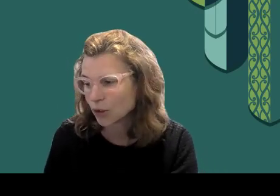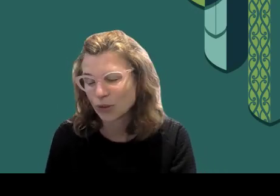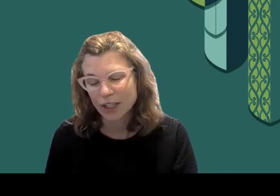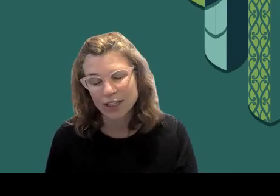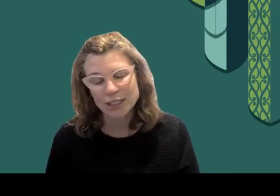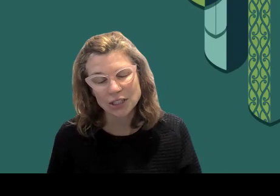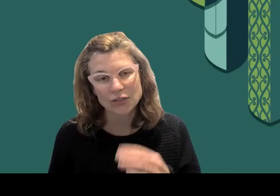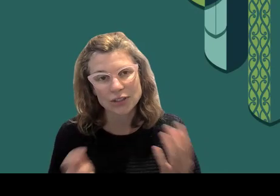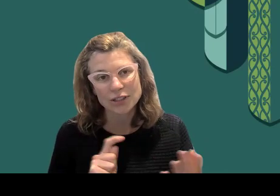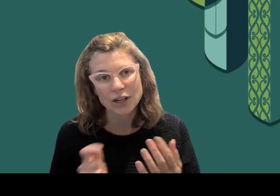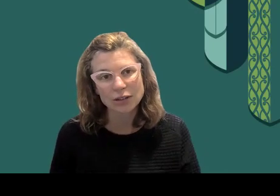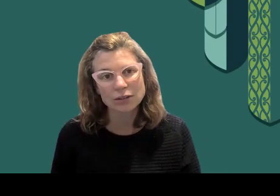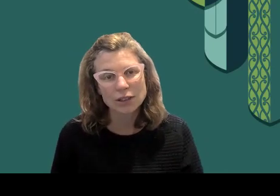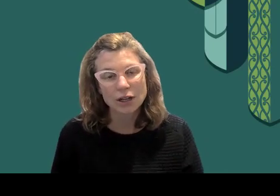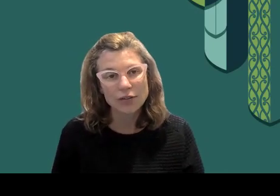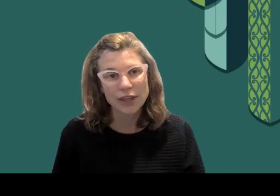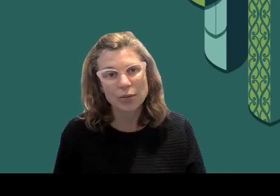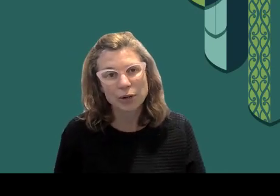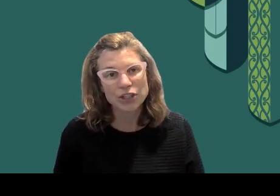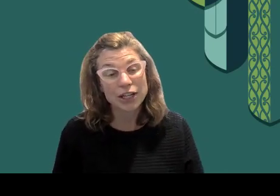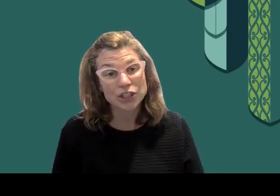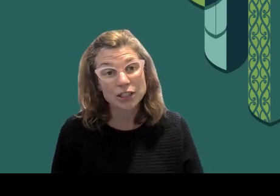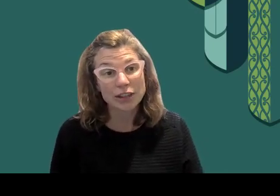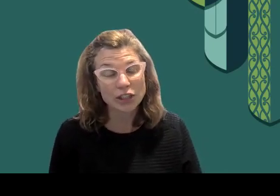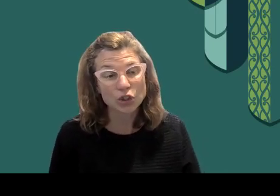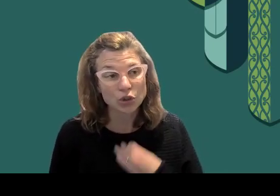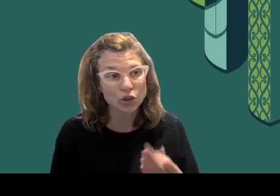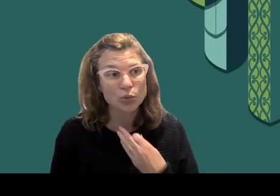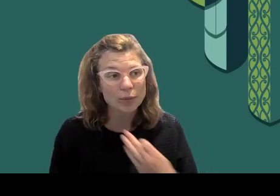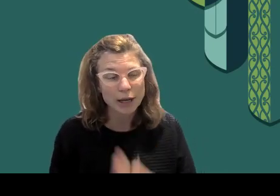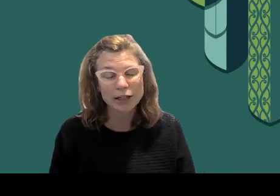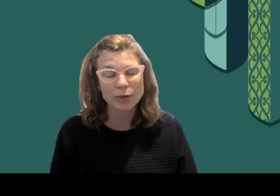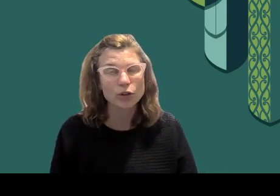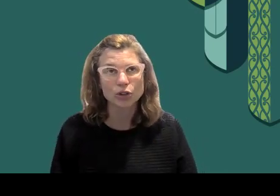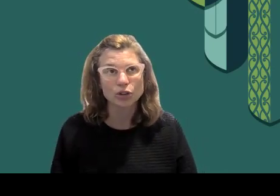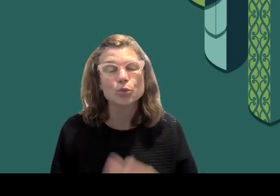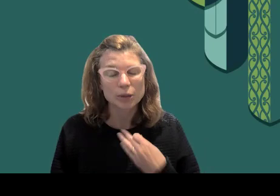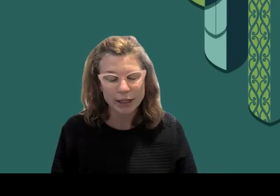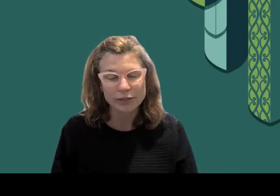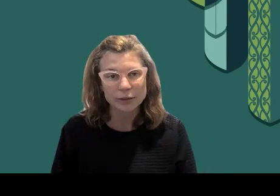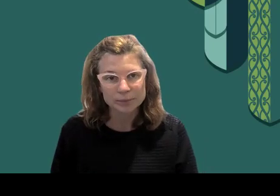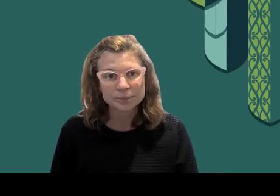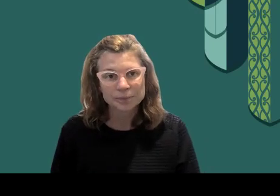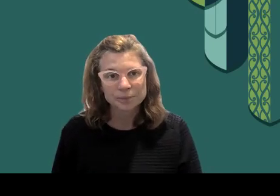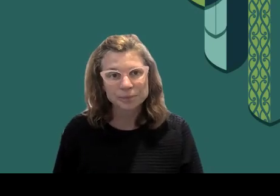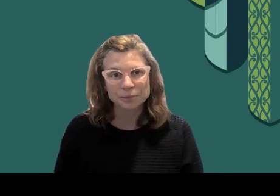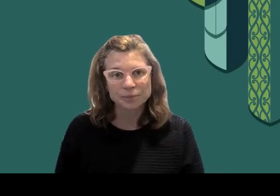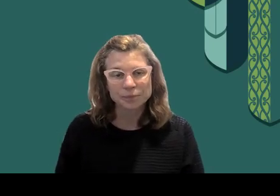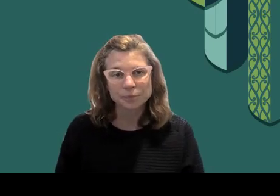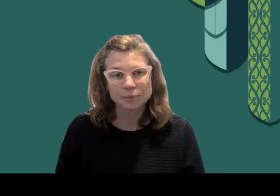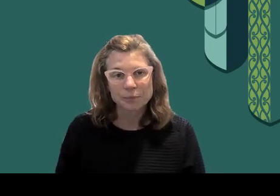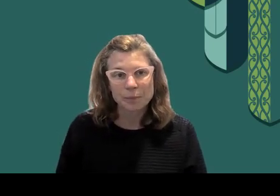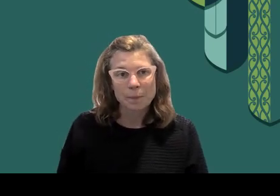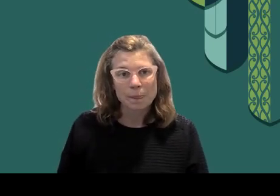moment. There's such a different style of that appreciation, like that human part of it.